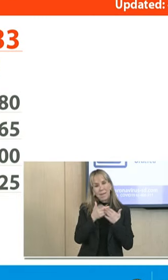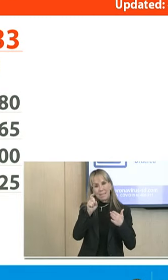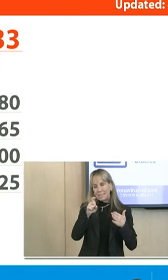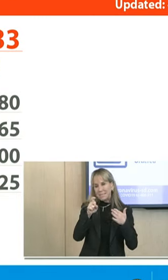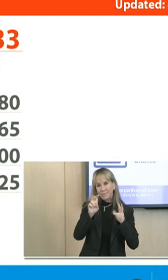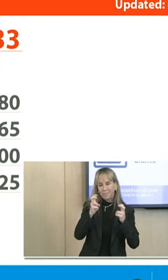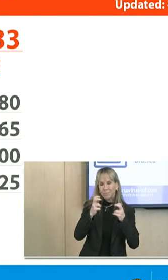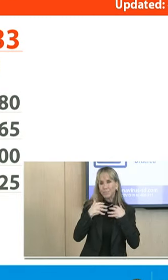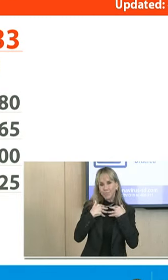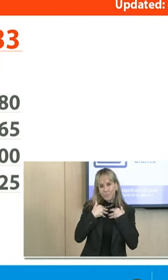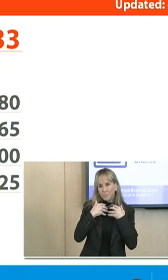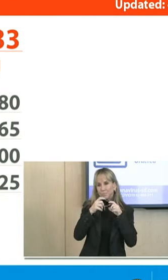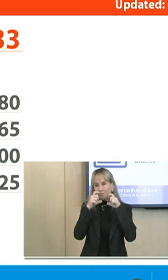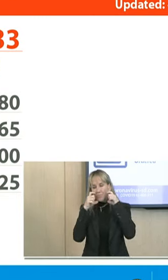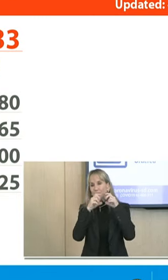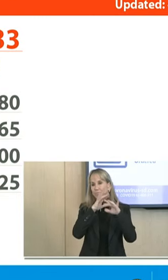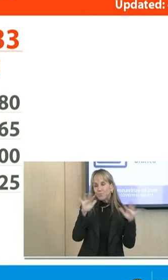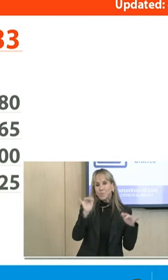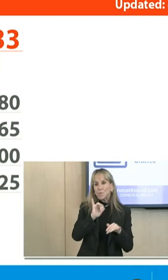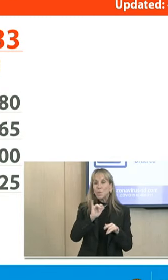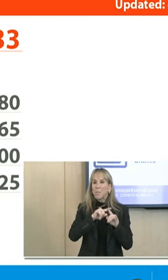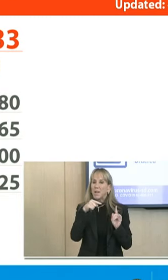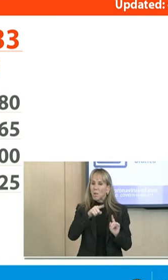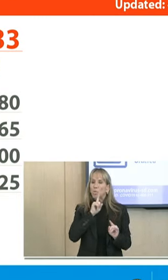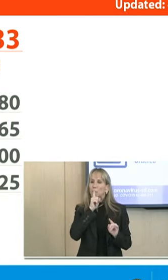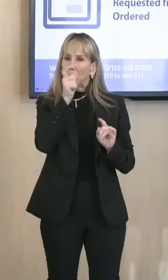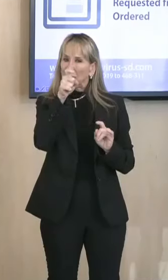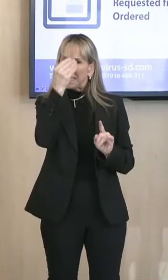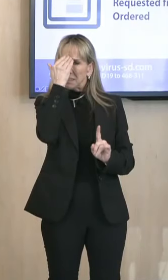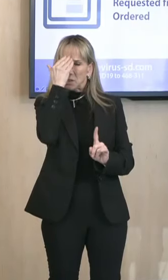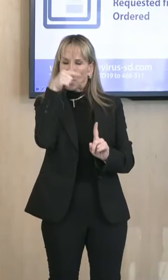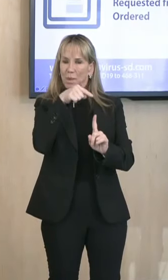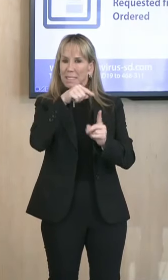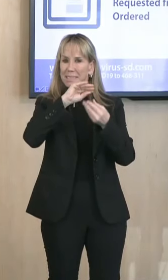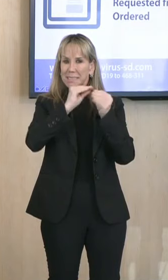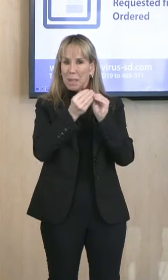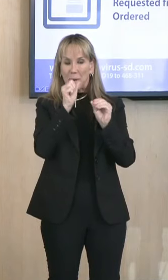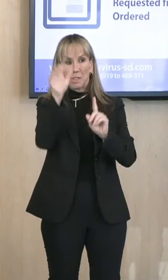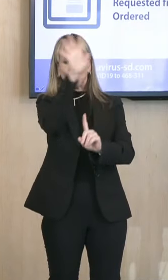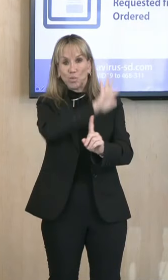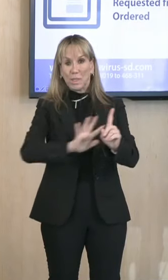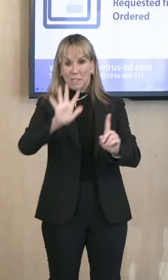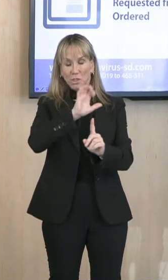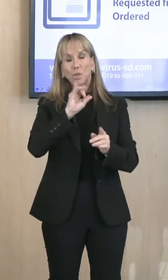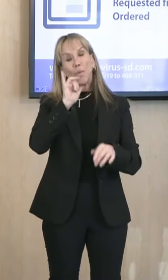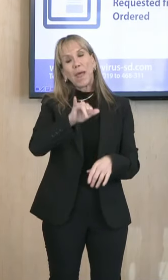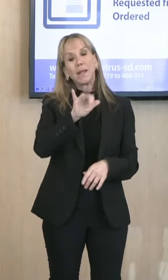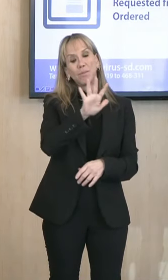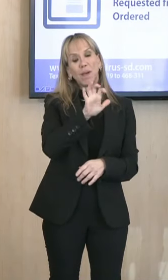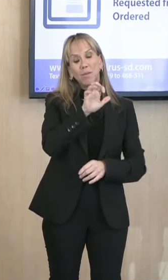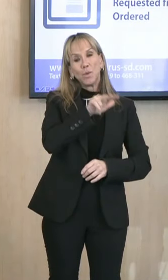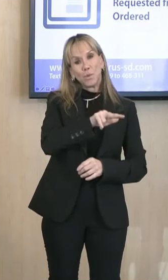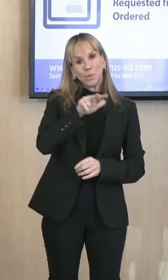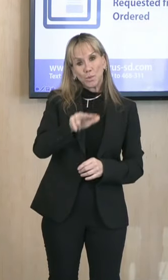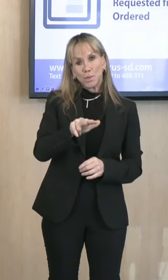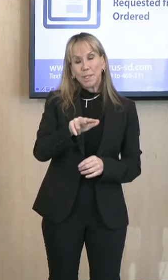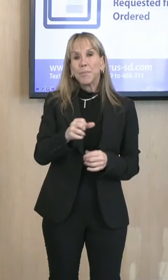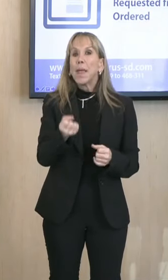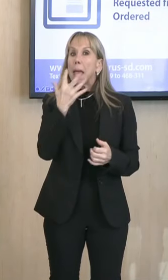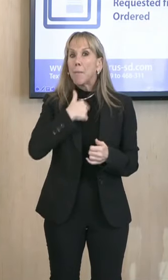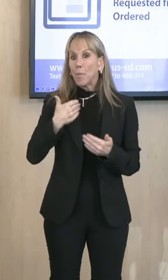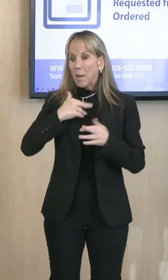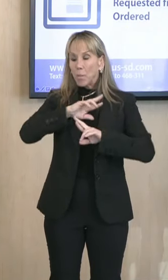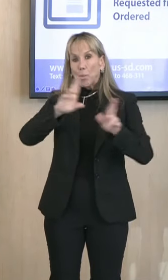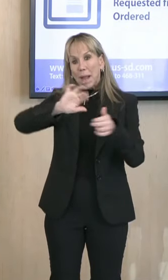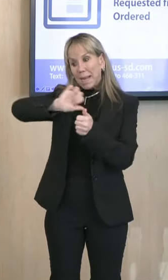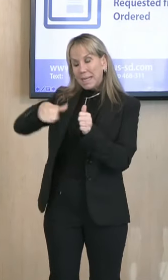but this is an important metric for where we are as a region. And so we are at 533. Our number in our county stockpile